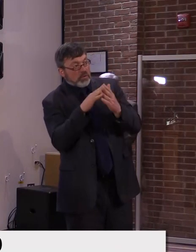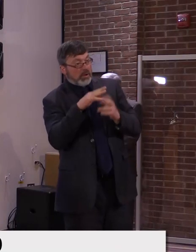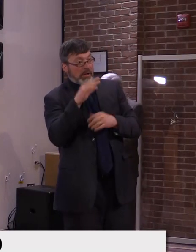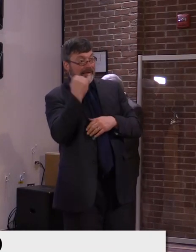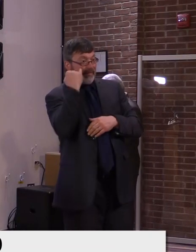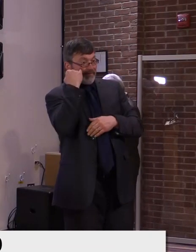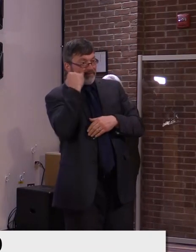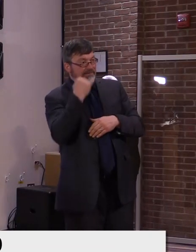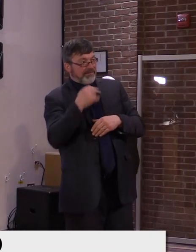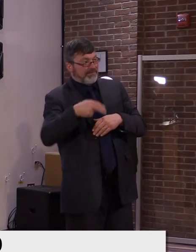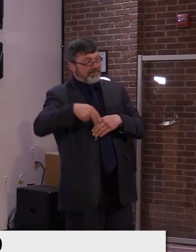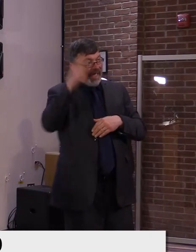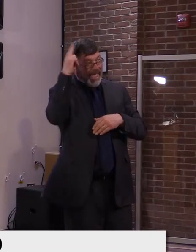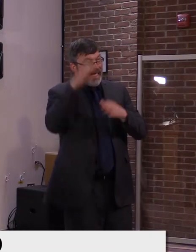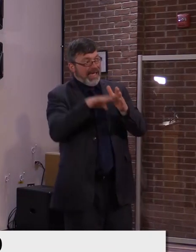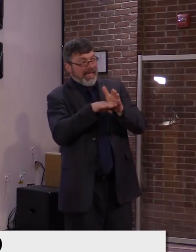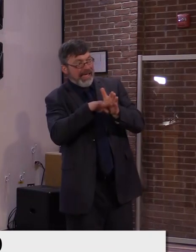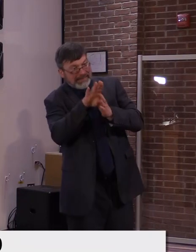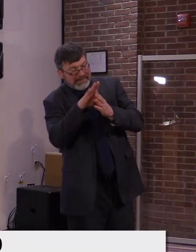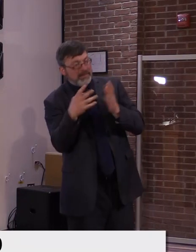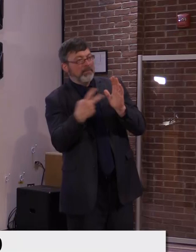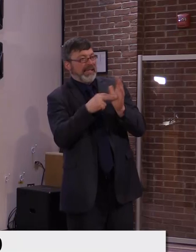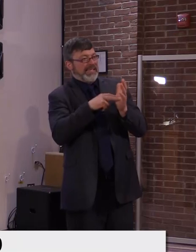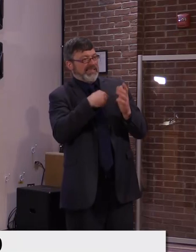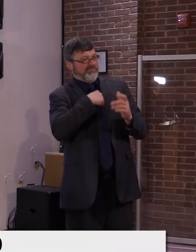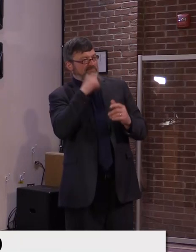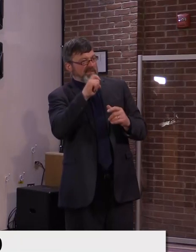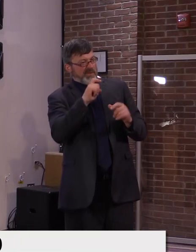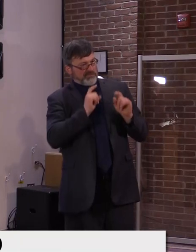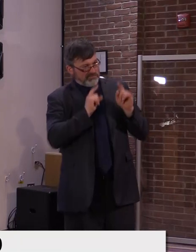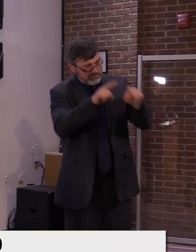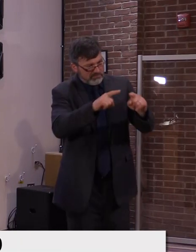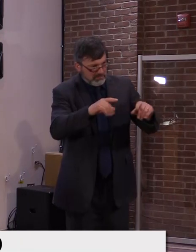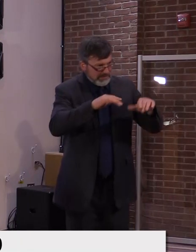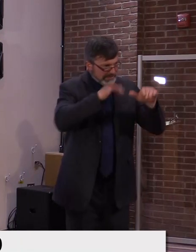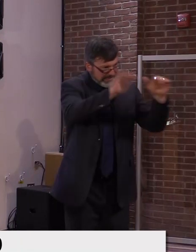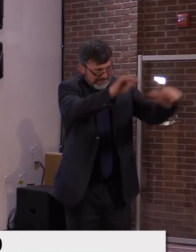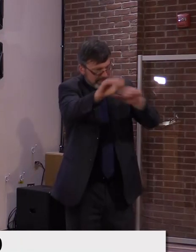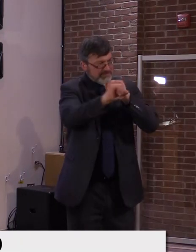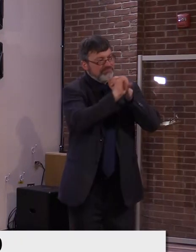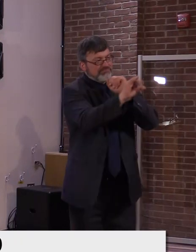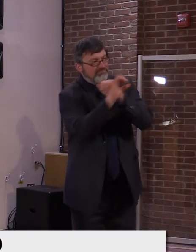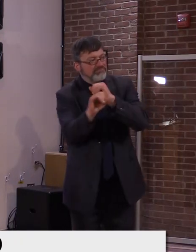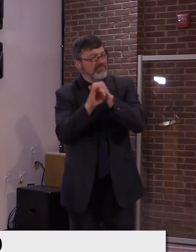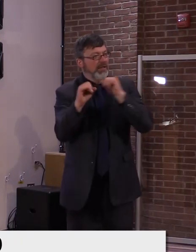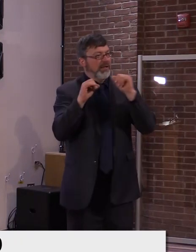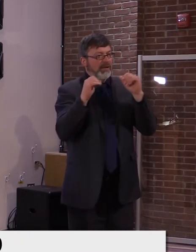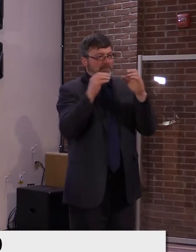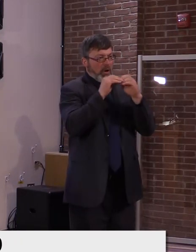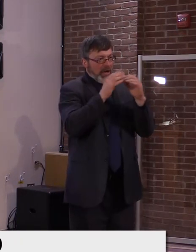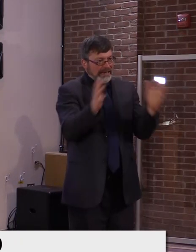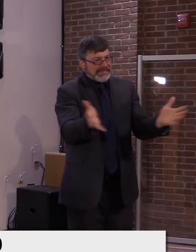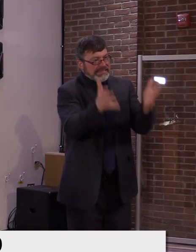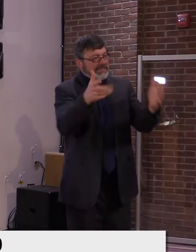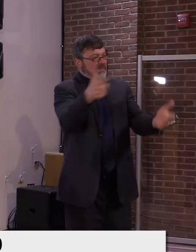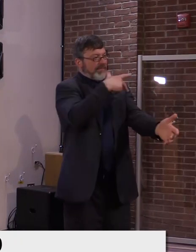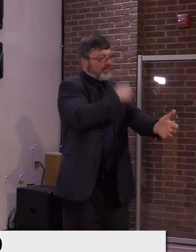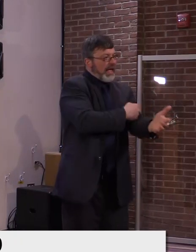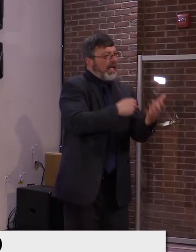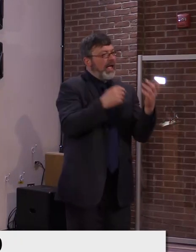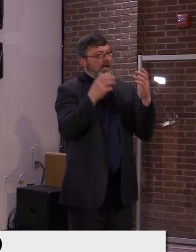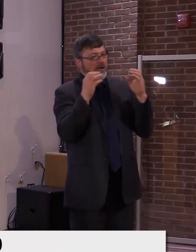preventable. Wearing a mask prevents a good majority of the transmission of this virus. Just